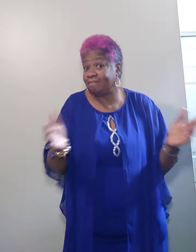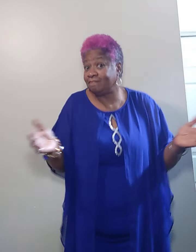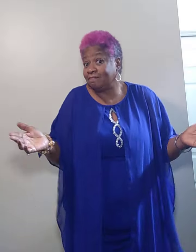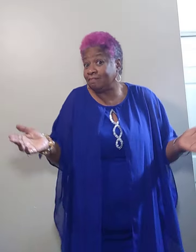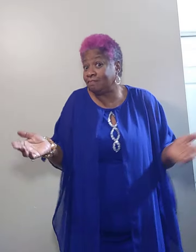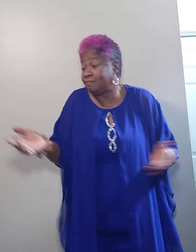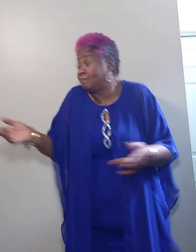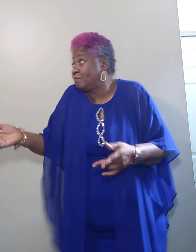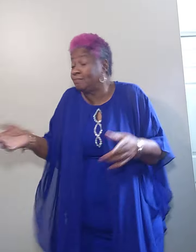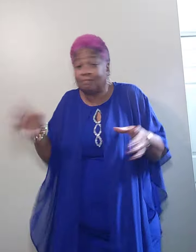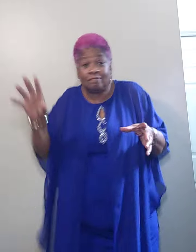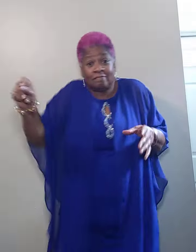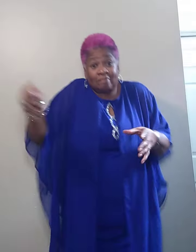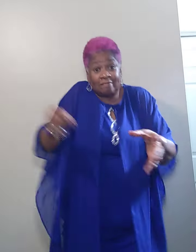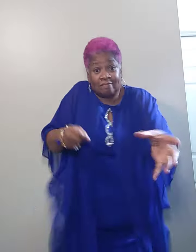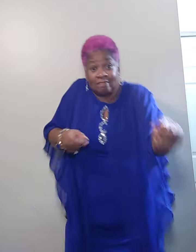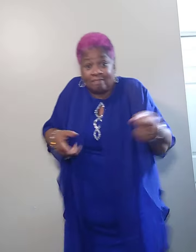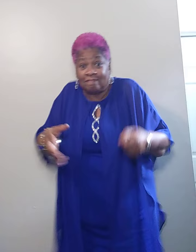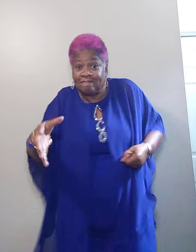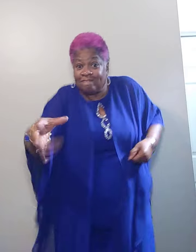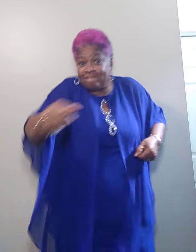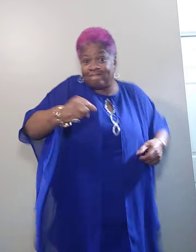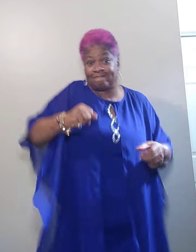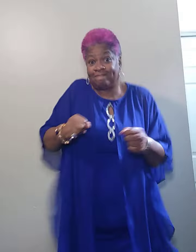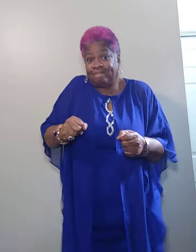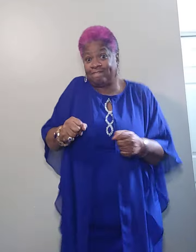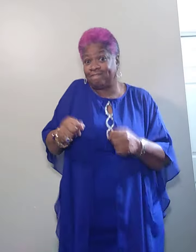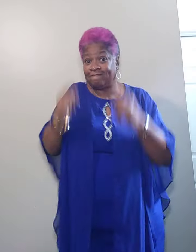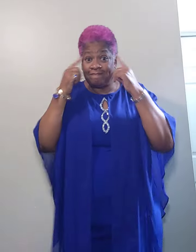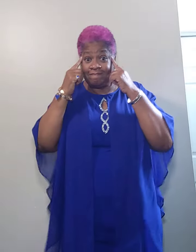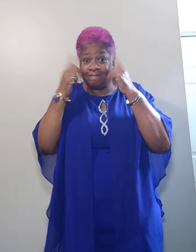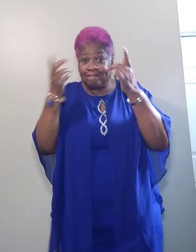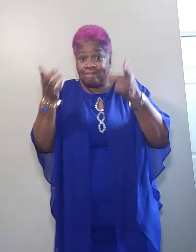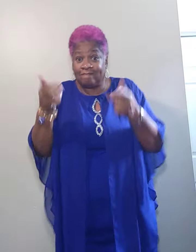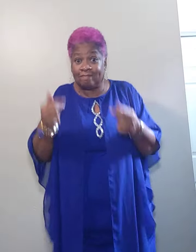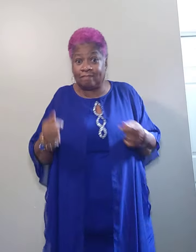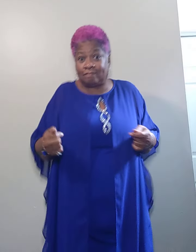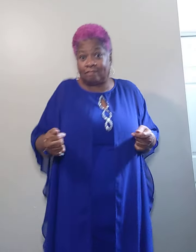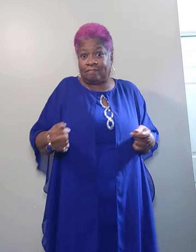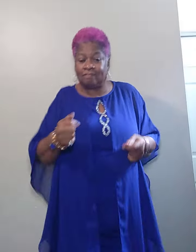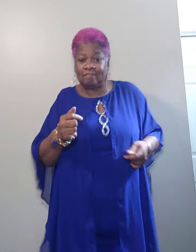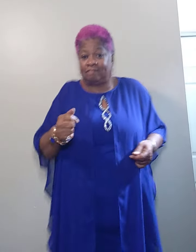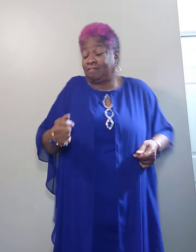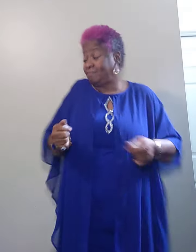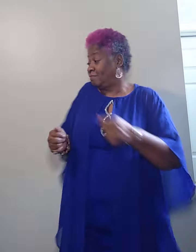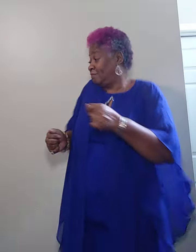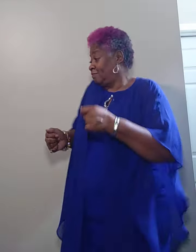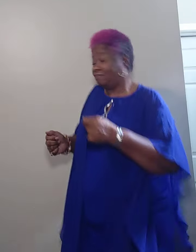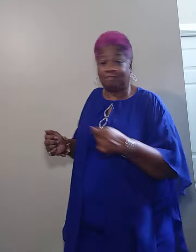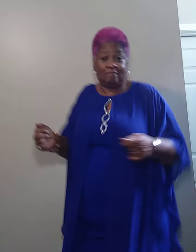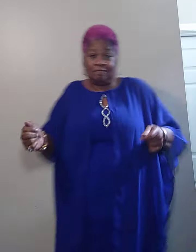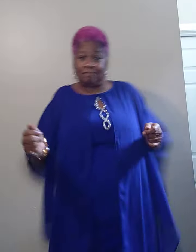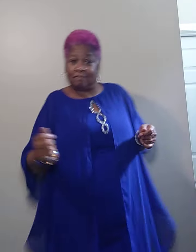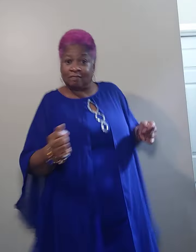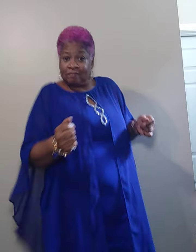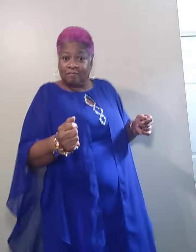they nag and they pull at me. And every little thing I make up my mind to be. Like I'ma be a daddy who's in the mix. And I'ma be a husband